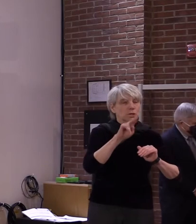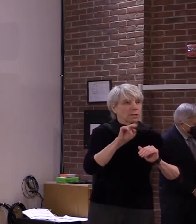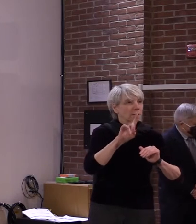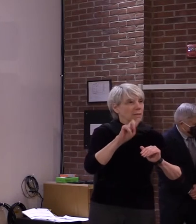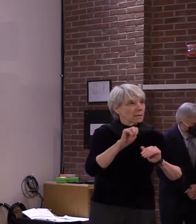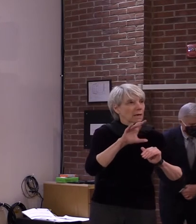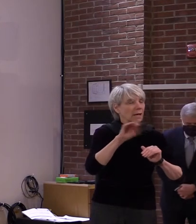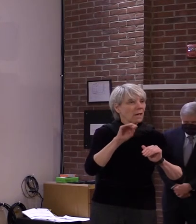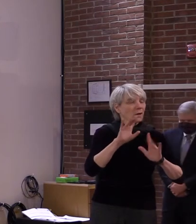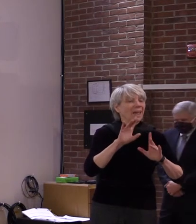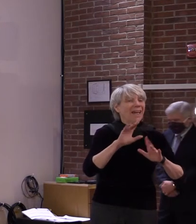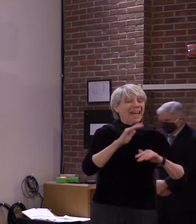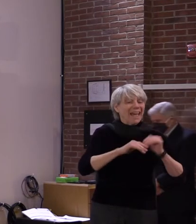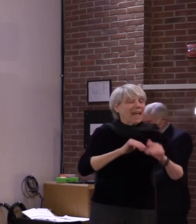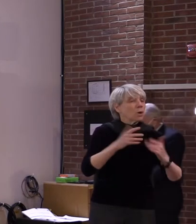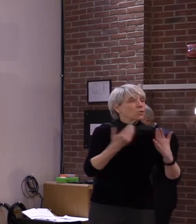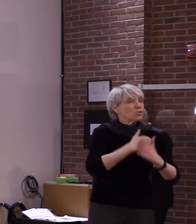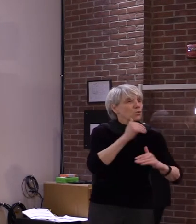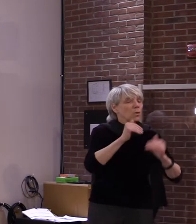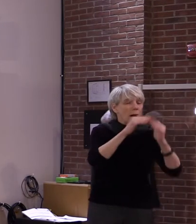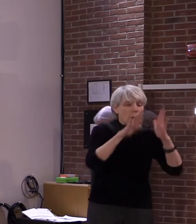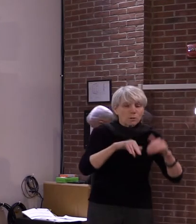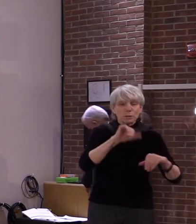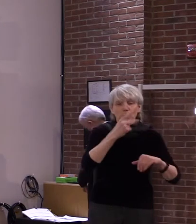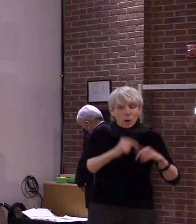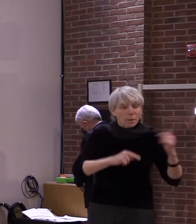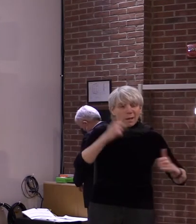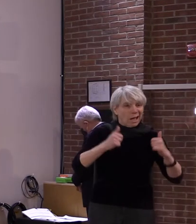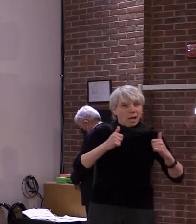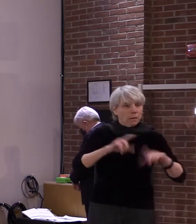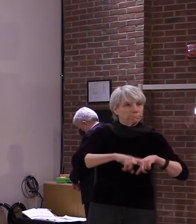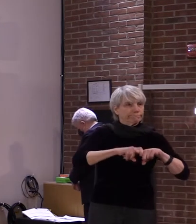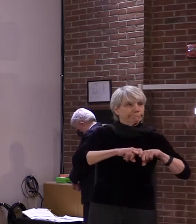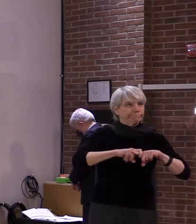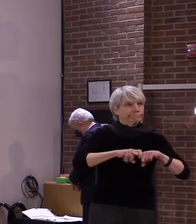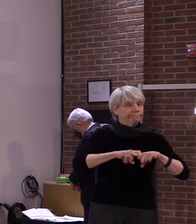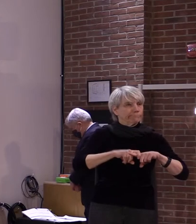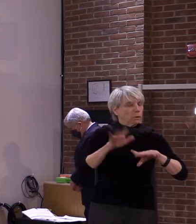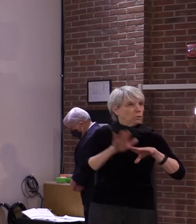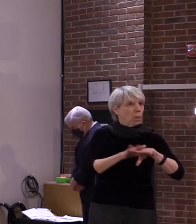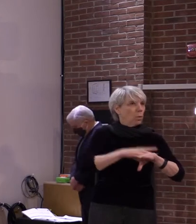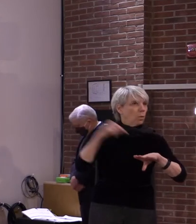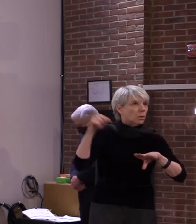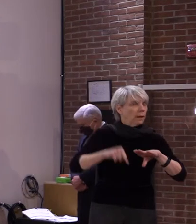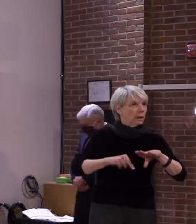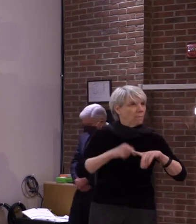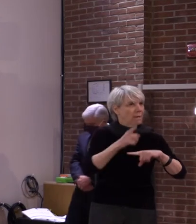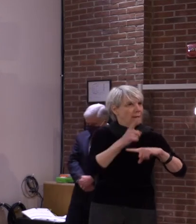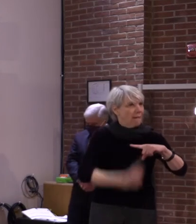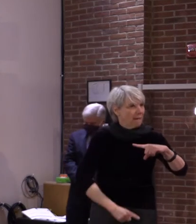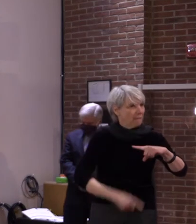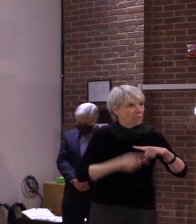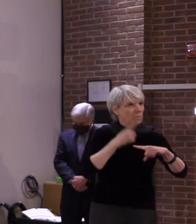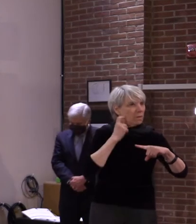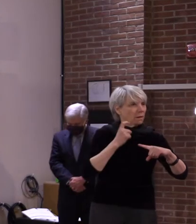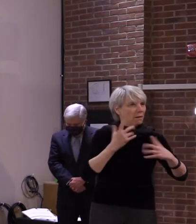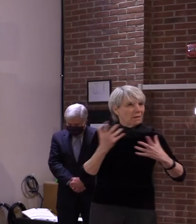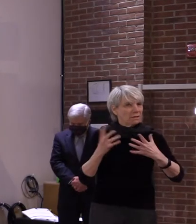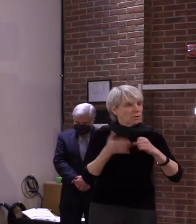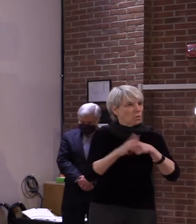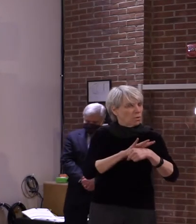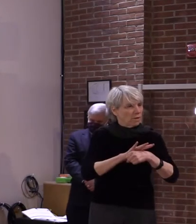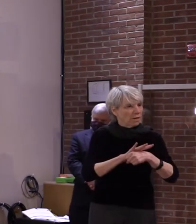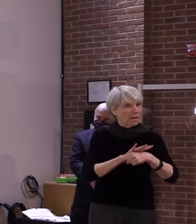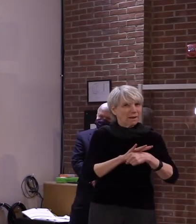coverage related reasons seems our affordable housing crisis is even worse than usual is there a holistic